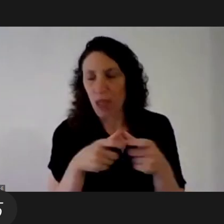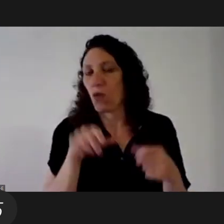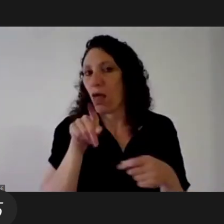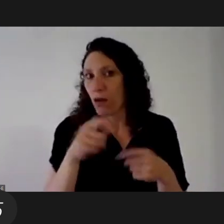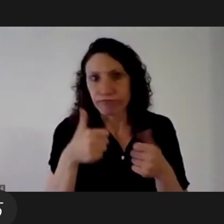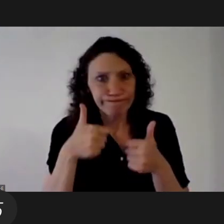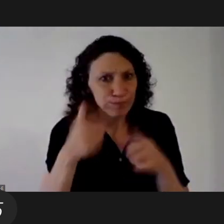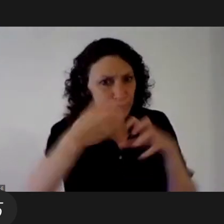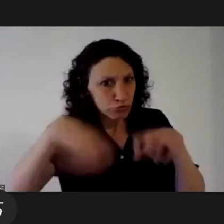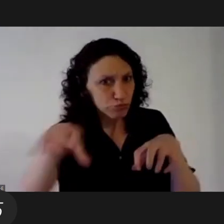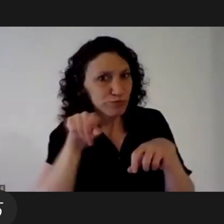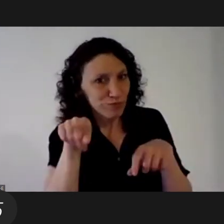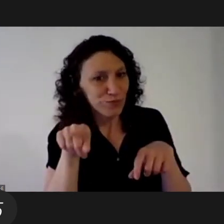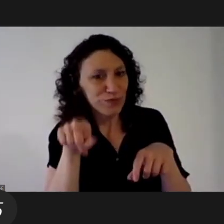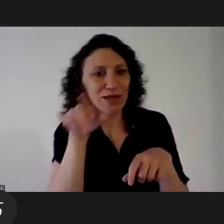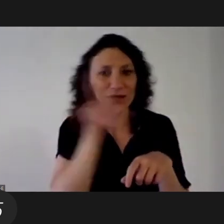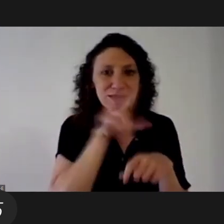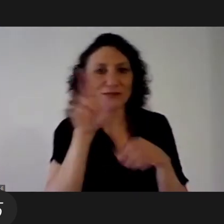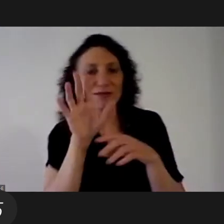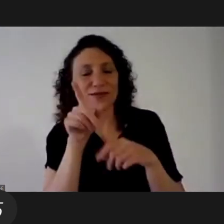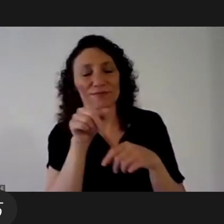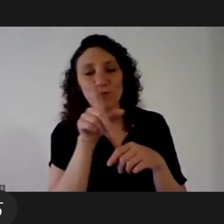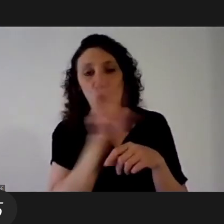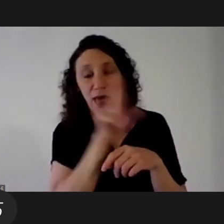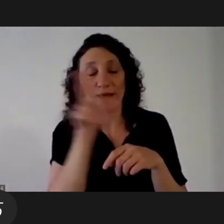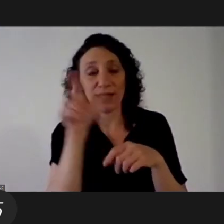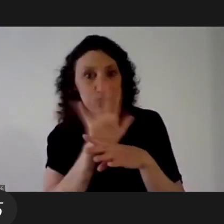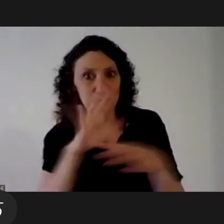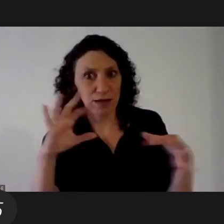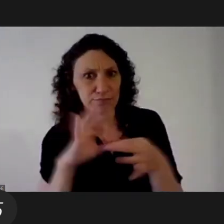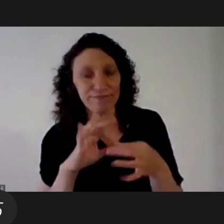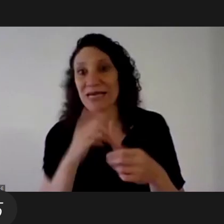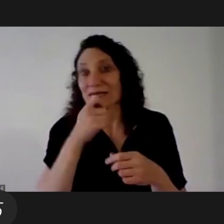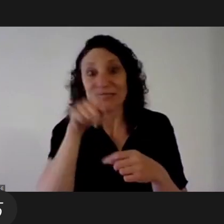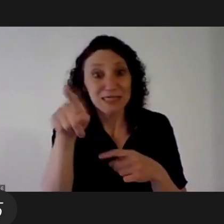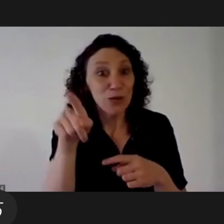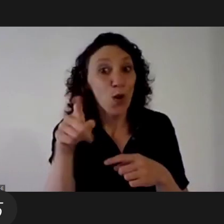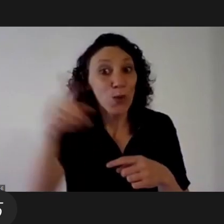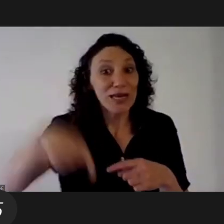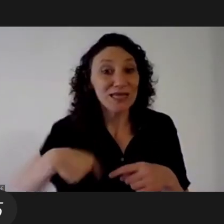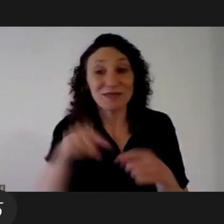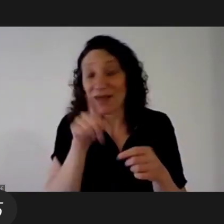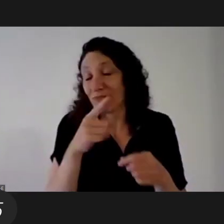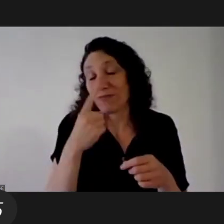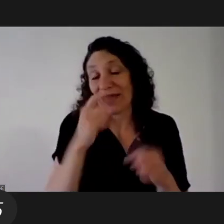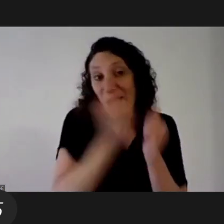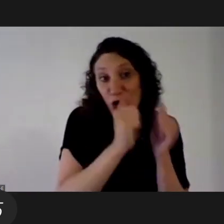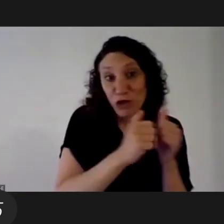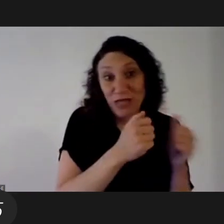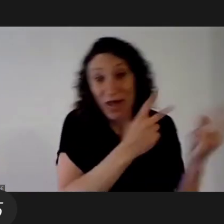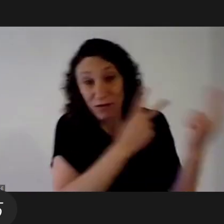successful it lasted for many many years if there was somebody who came especially from